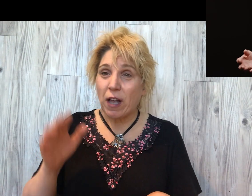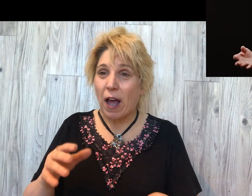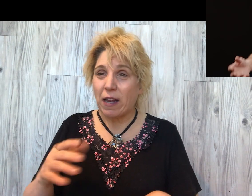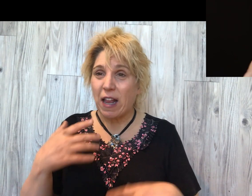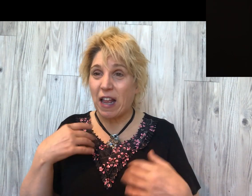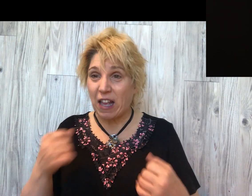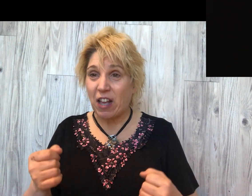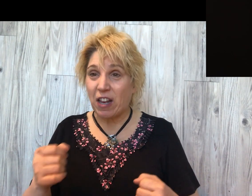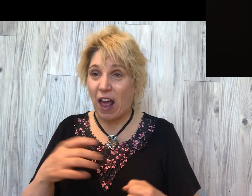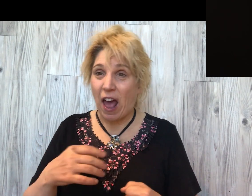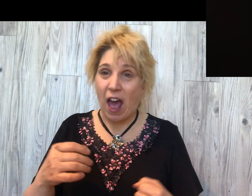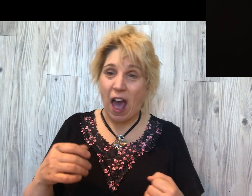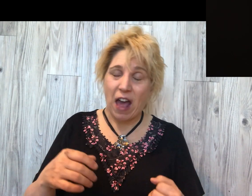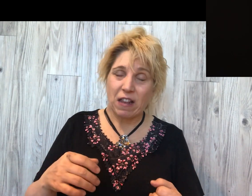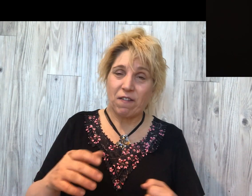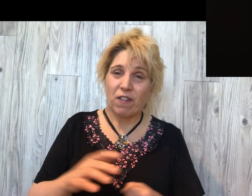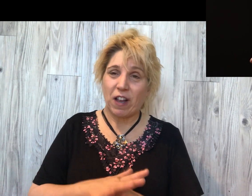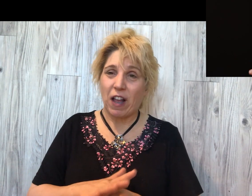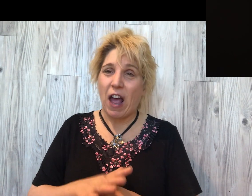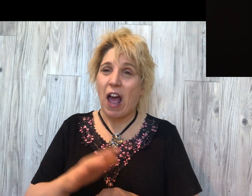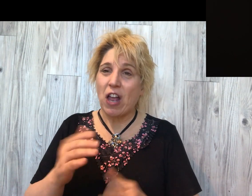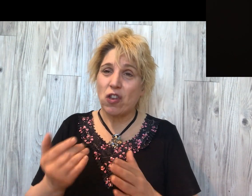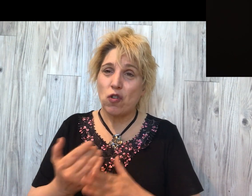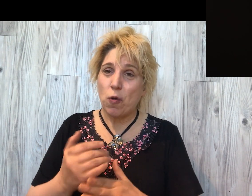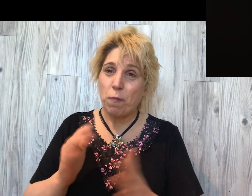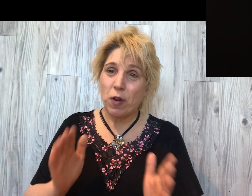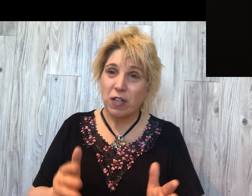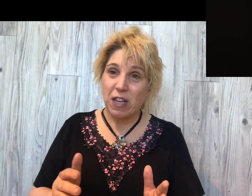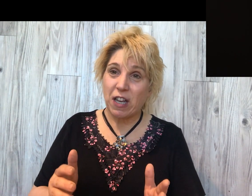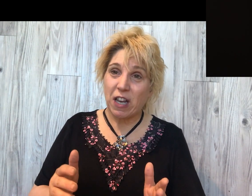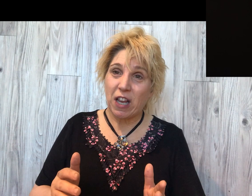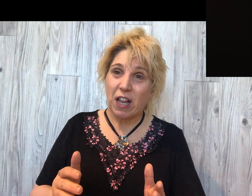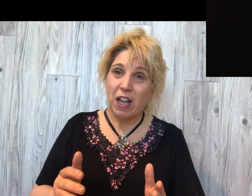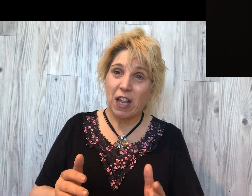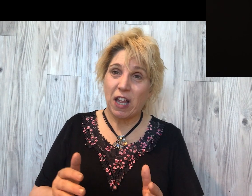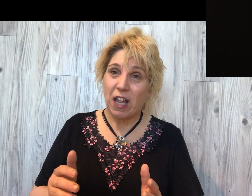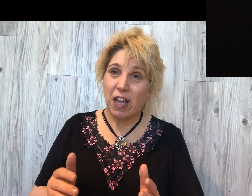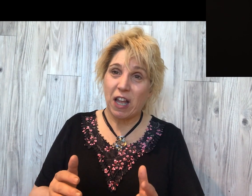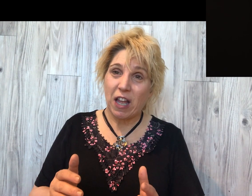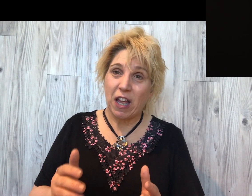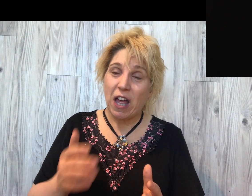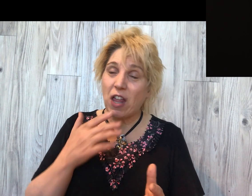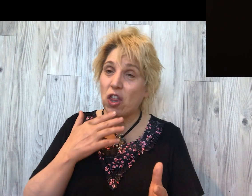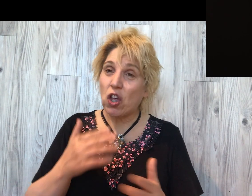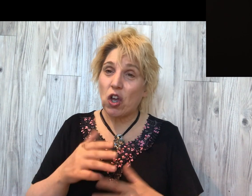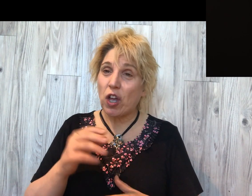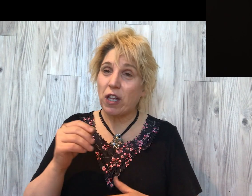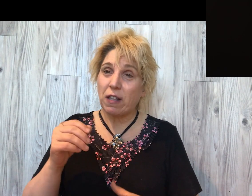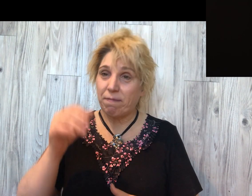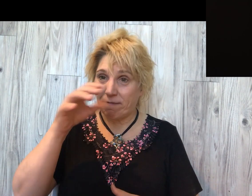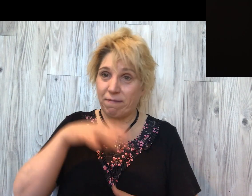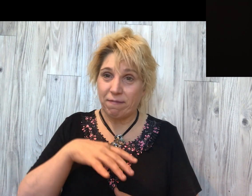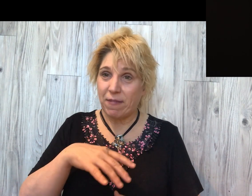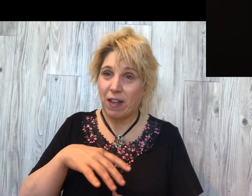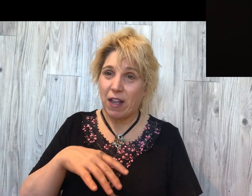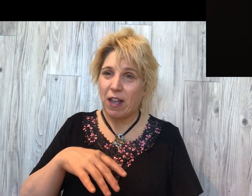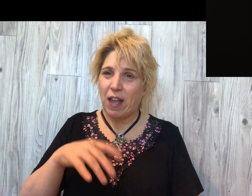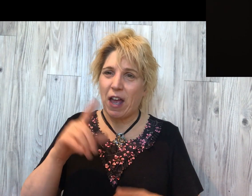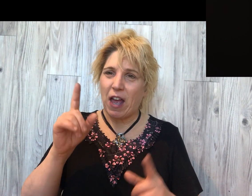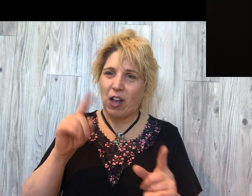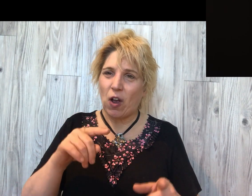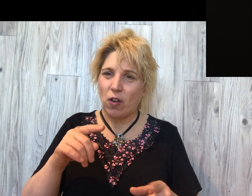healed and forgiven and cleansed and made new. And the good guy, the Pharisee,